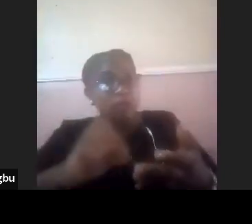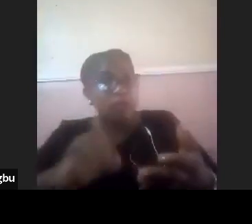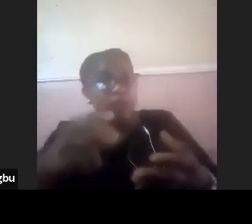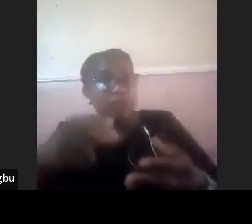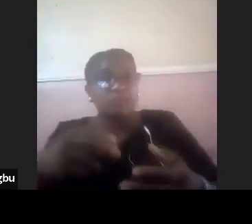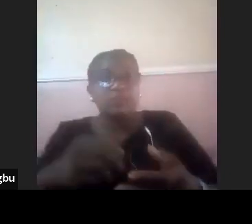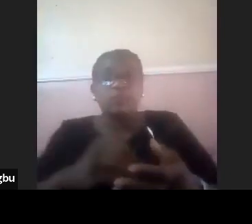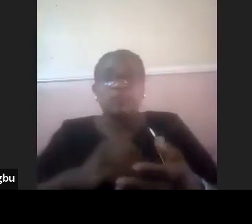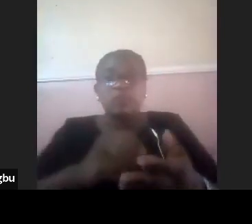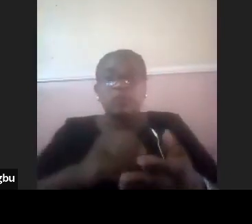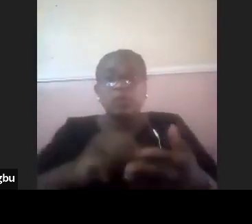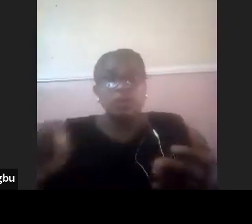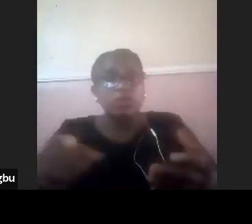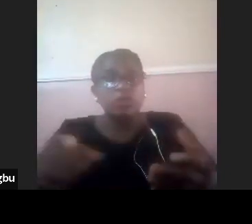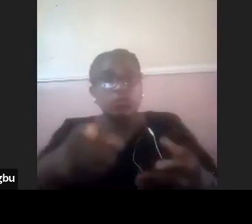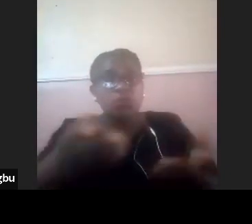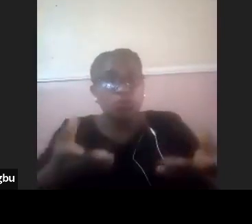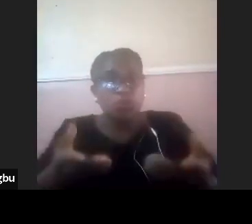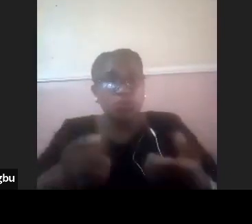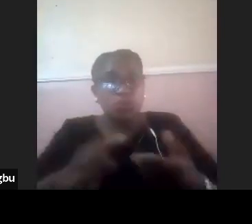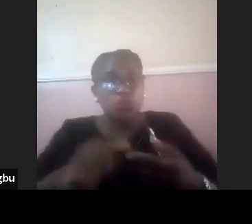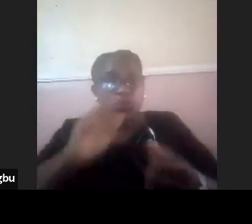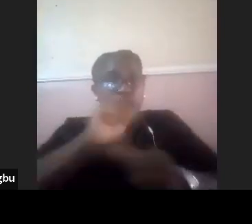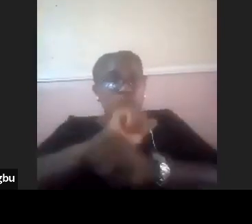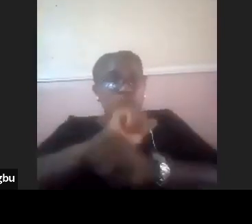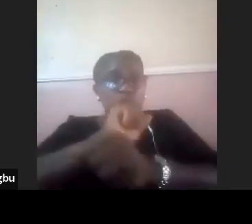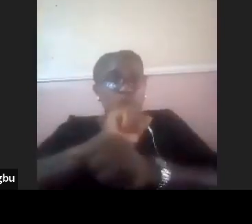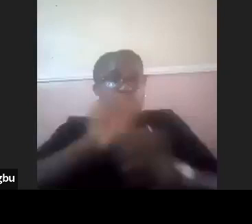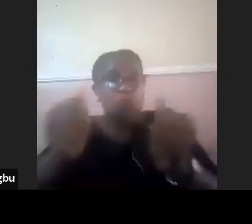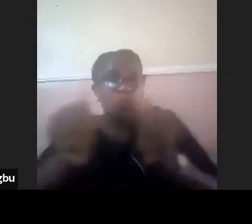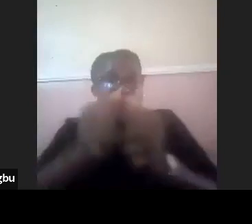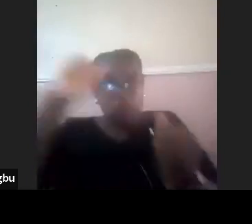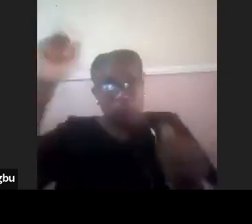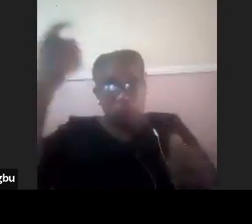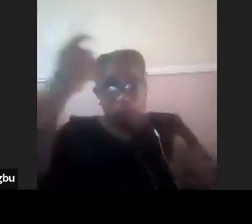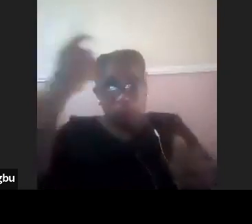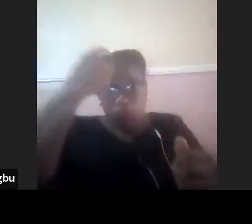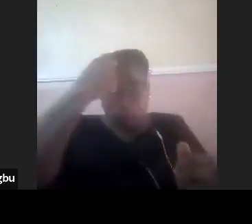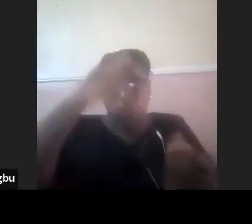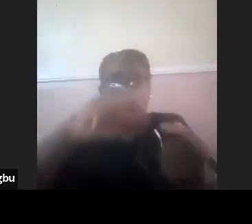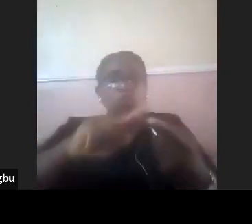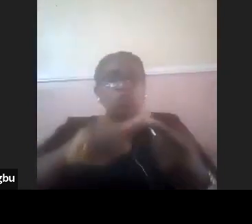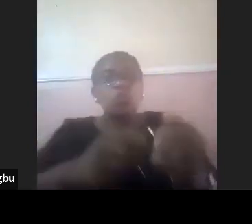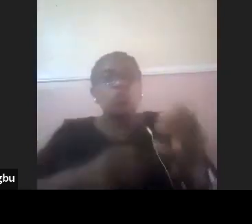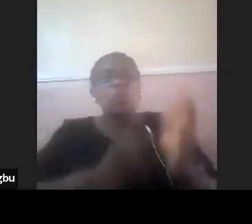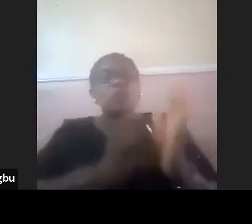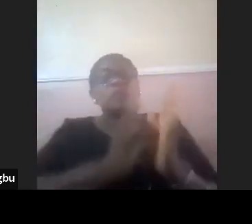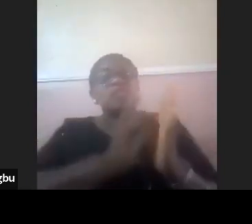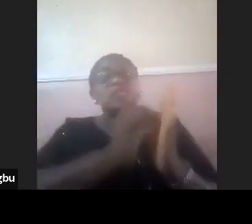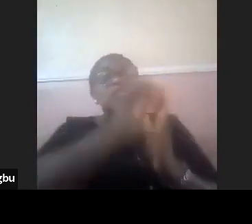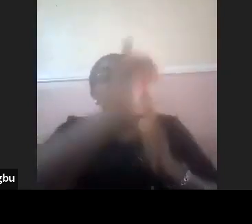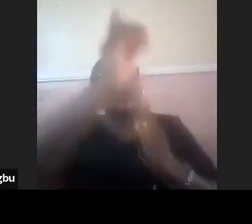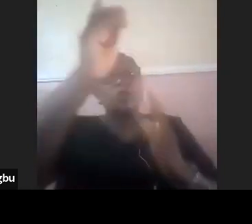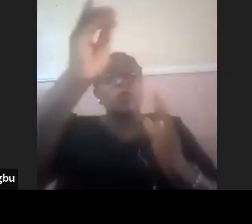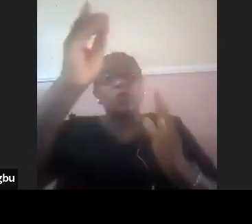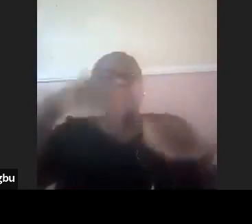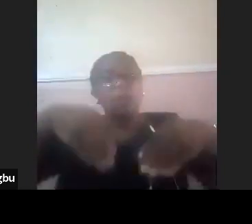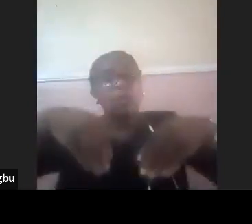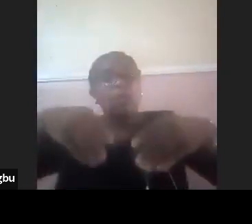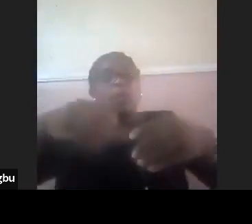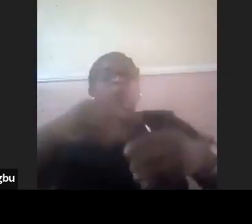work with the government to see how you can improve these farm to market routes. And if you're improving farm to market routes, what are you